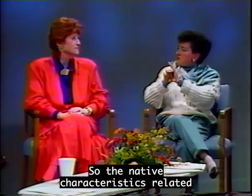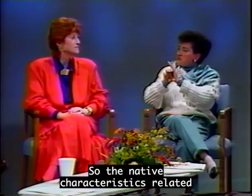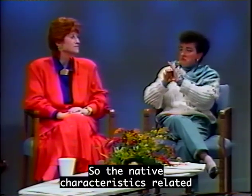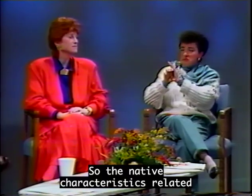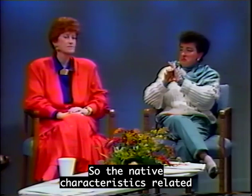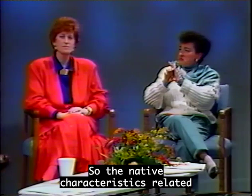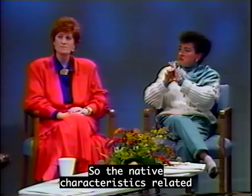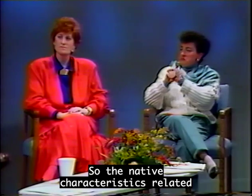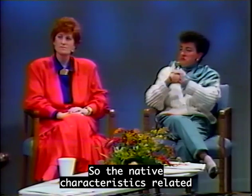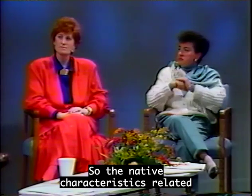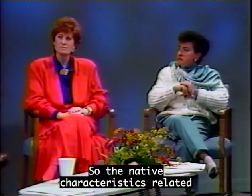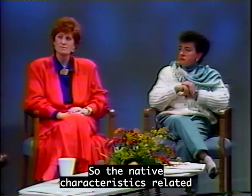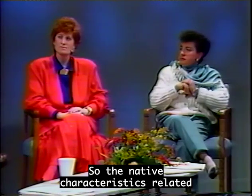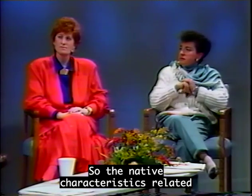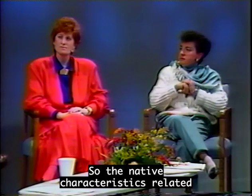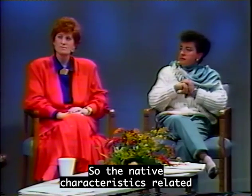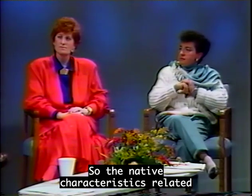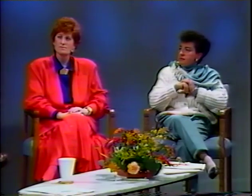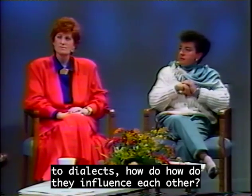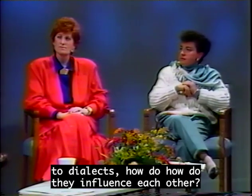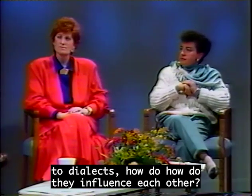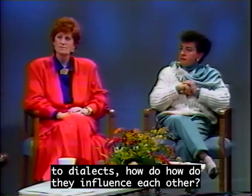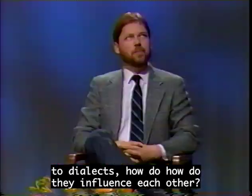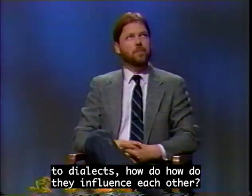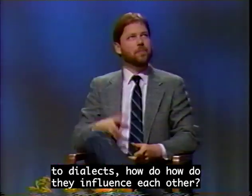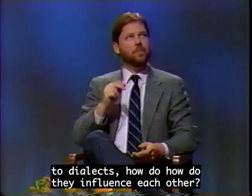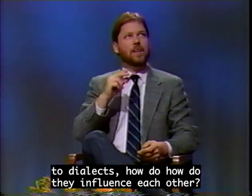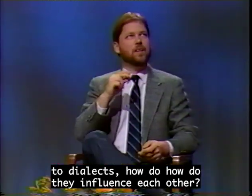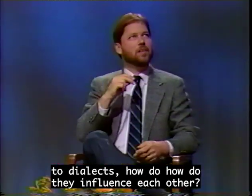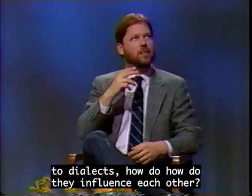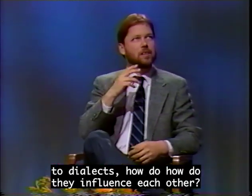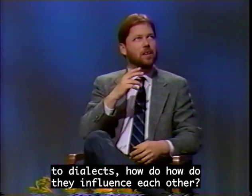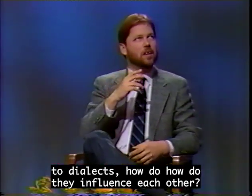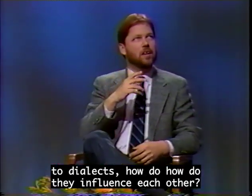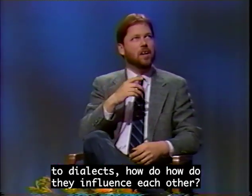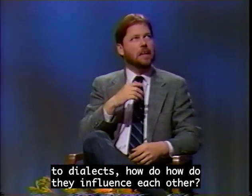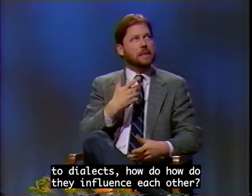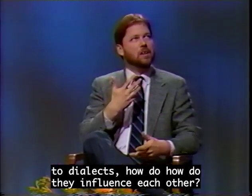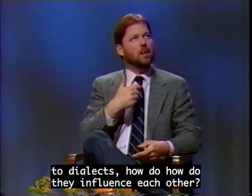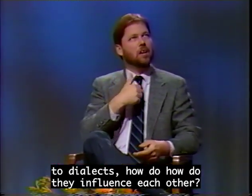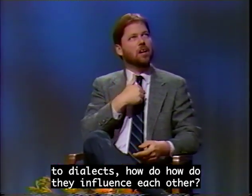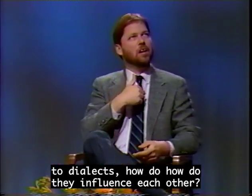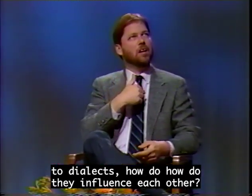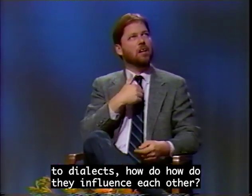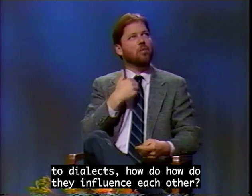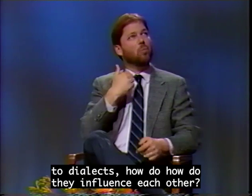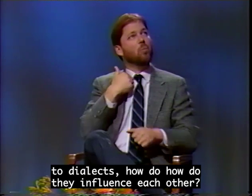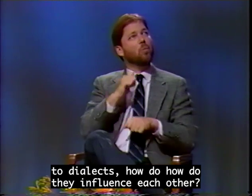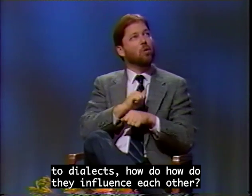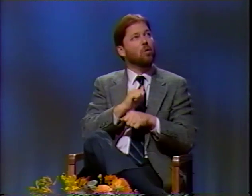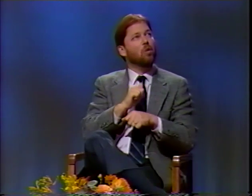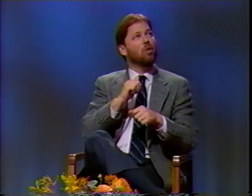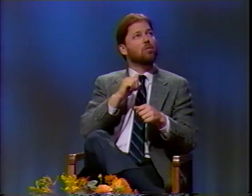So, the native characteristics related to dialects, how do they influence each other?